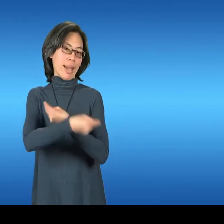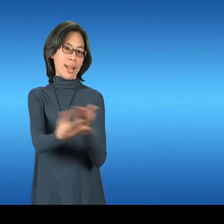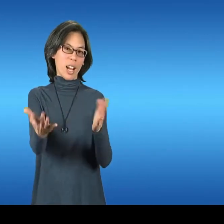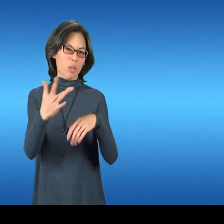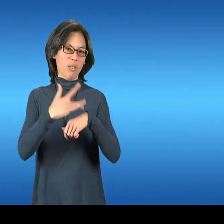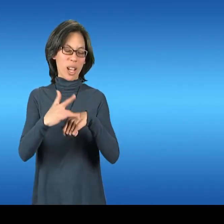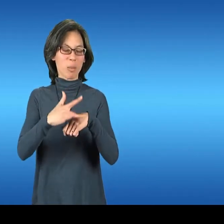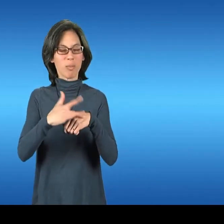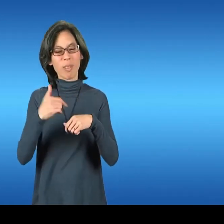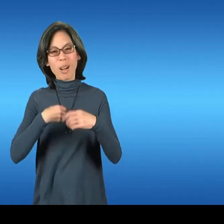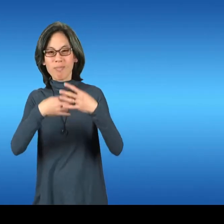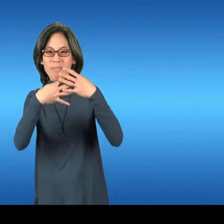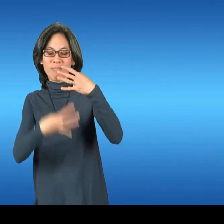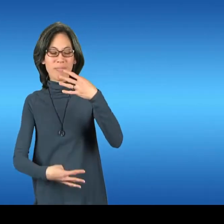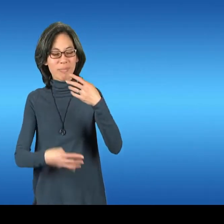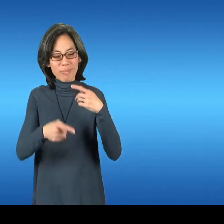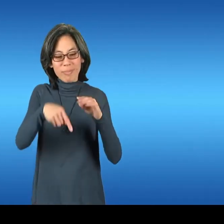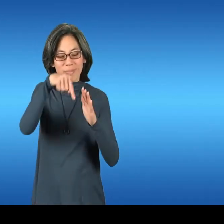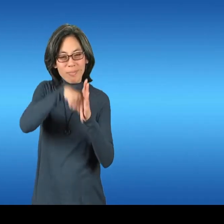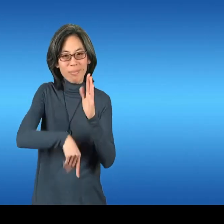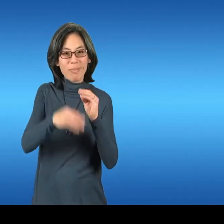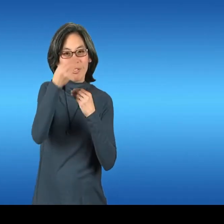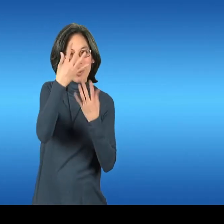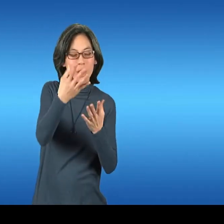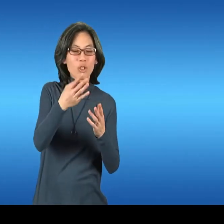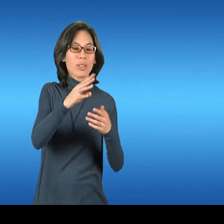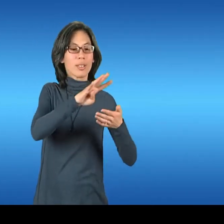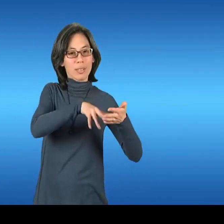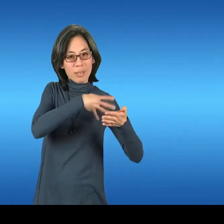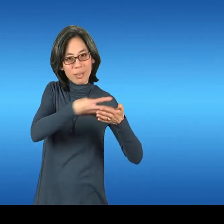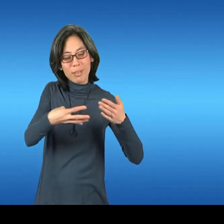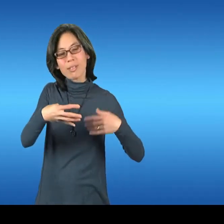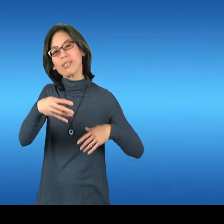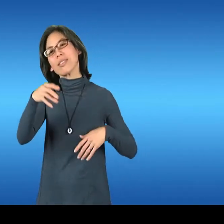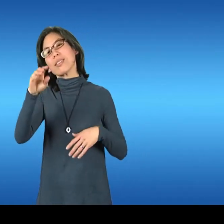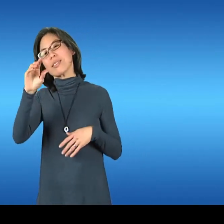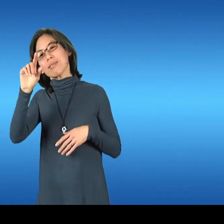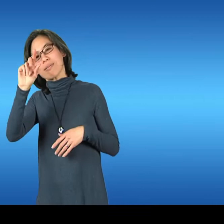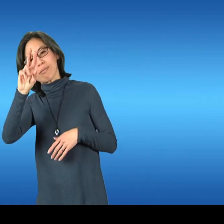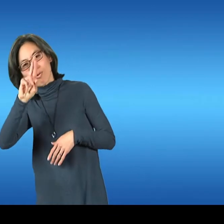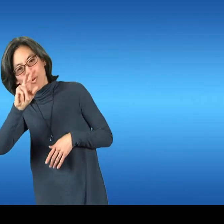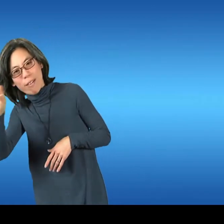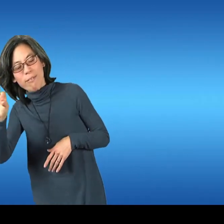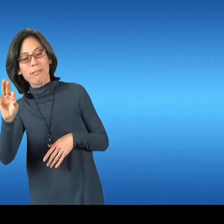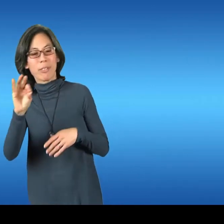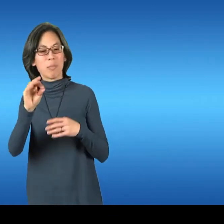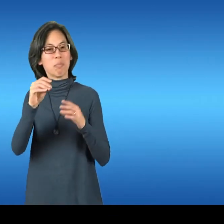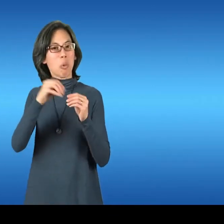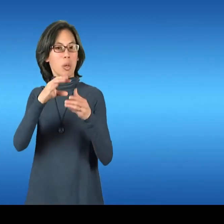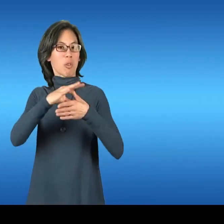goes with this webcast with more information about what I talked about, the graphs and the references also.